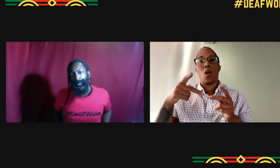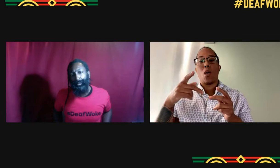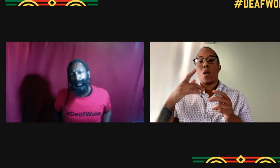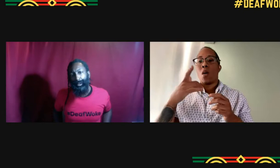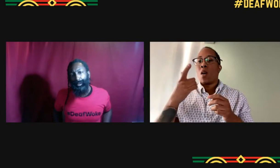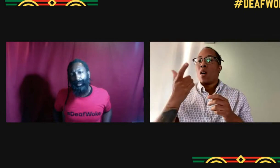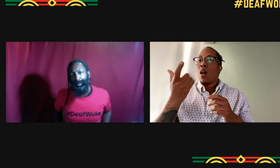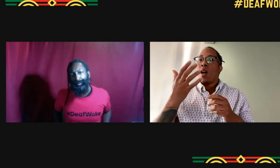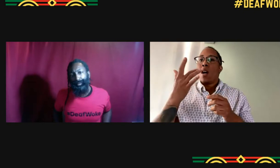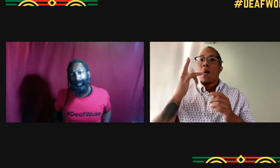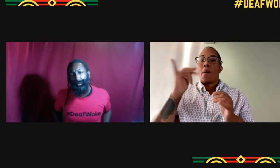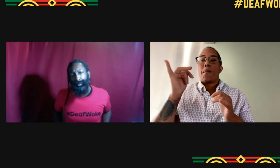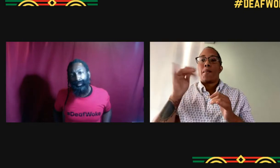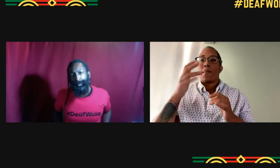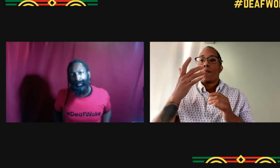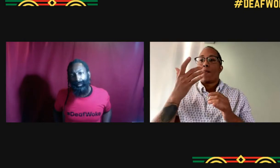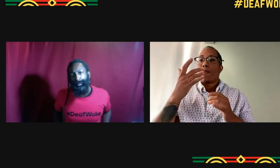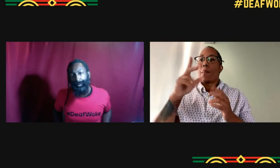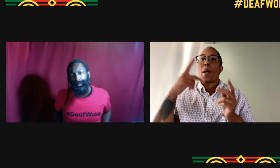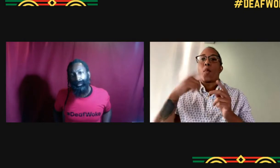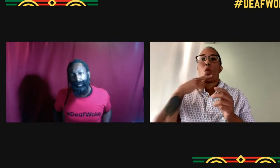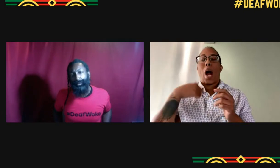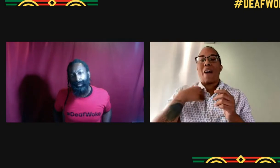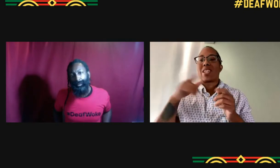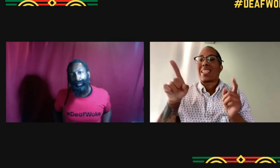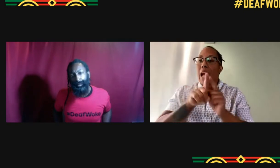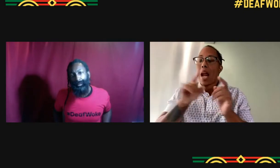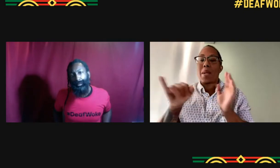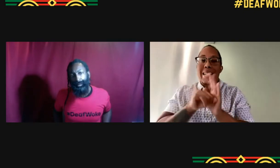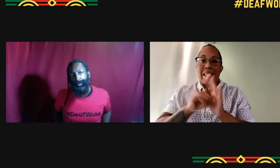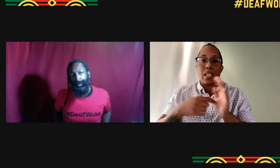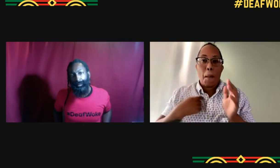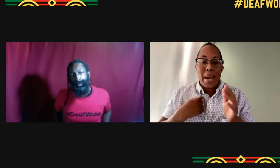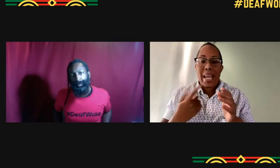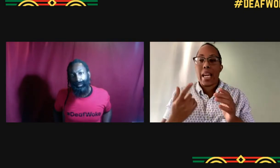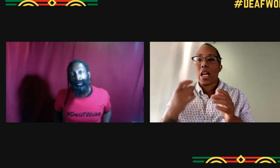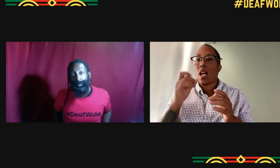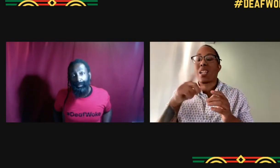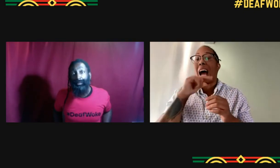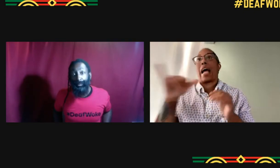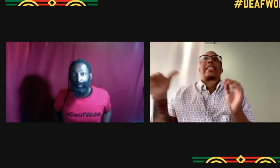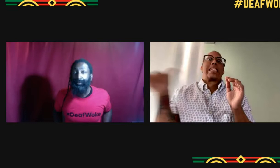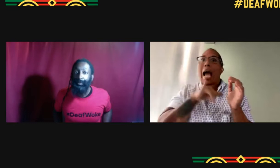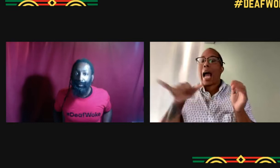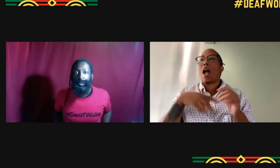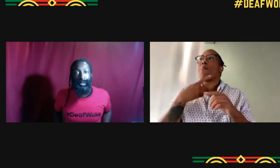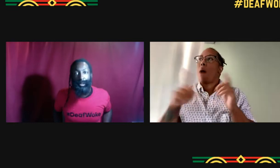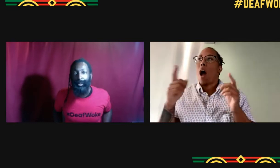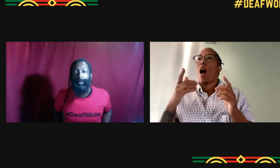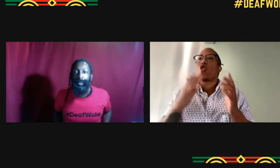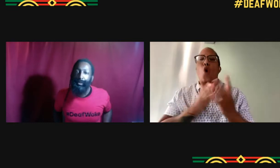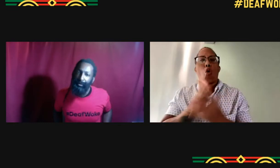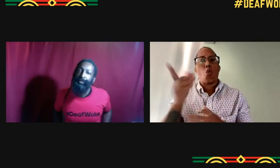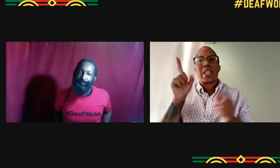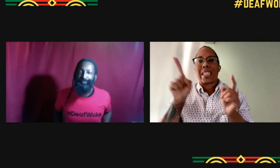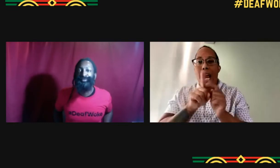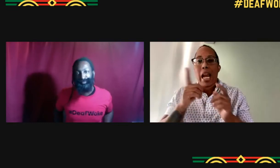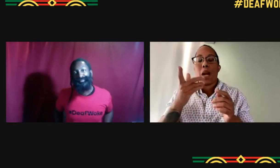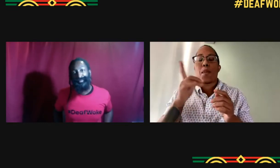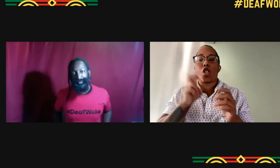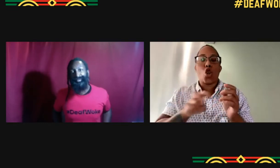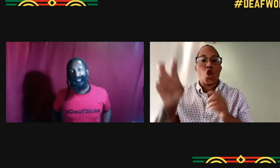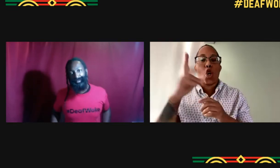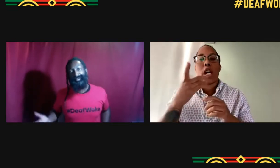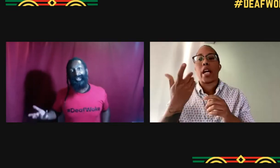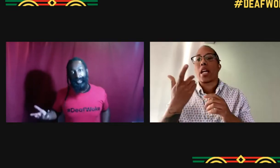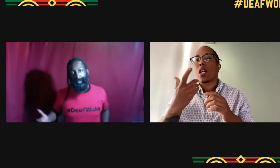Yeah, I spend time with like-minded people. You know, people who have similar identities as myself. It doesn't have to necessarily be